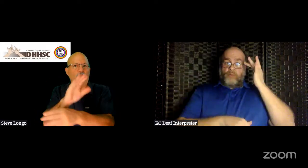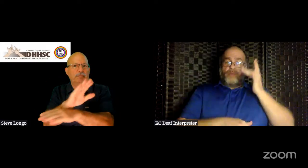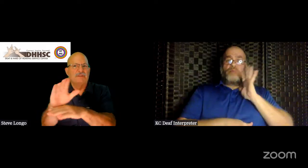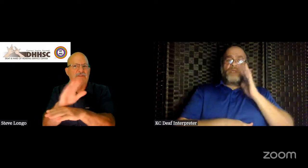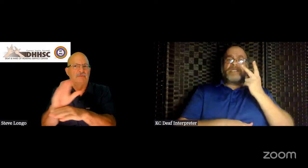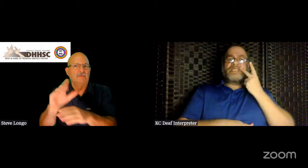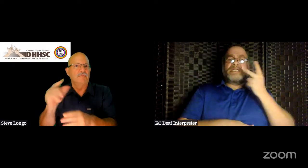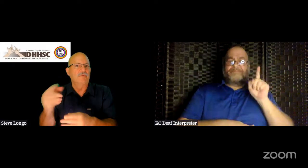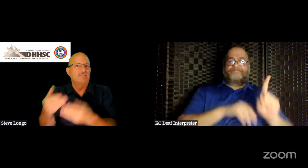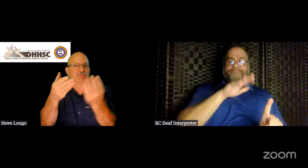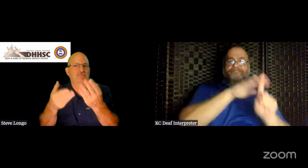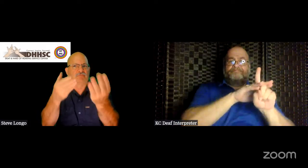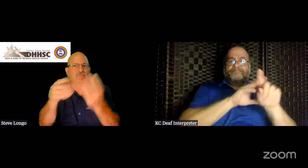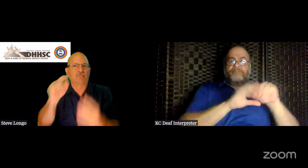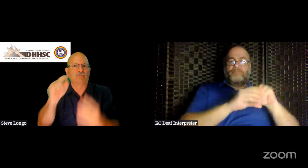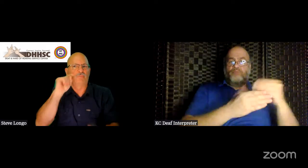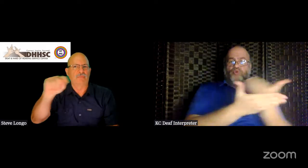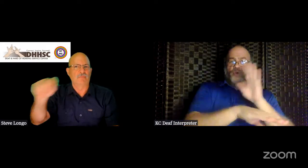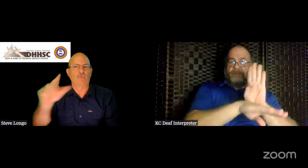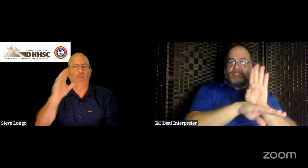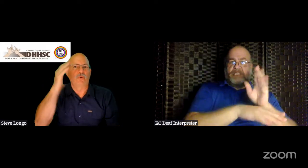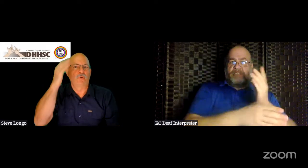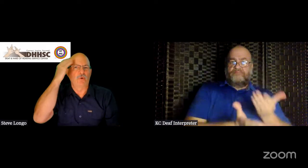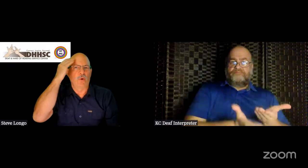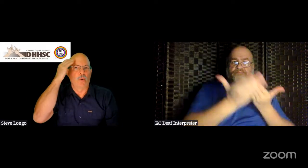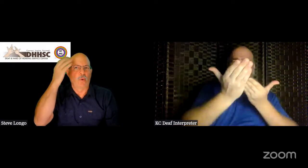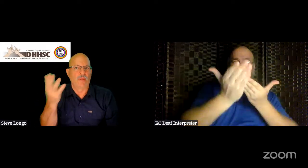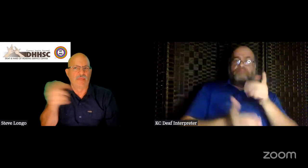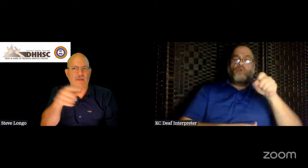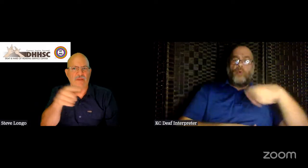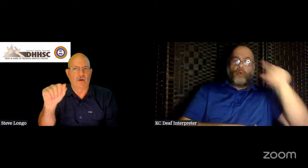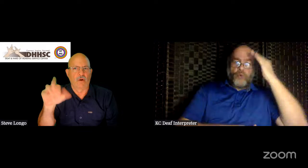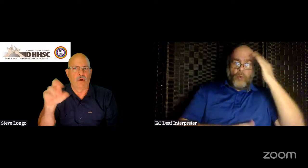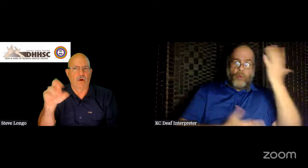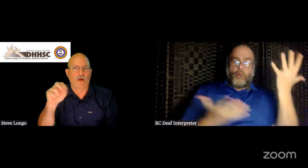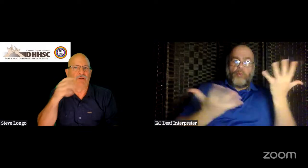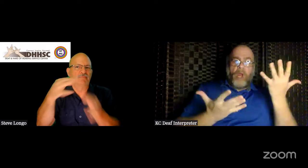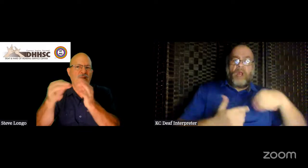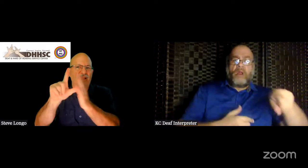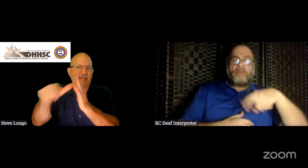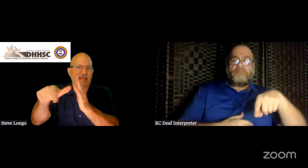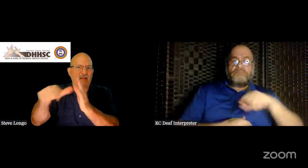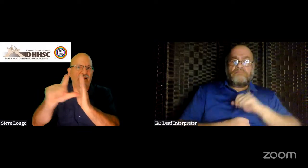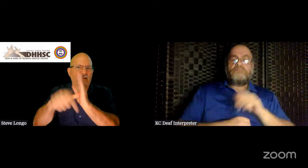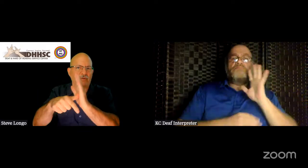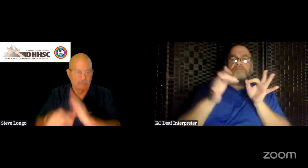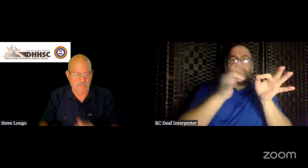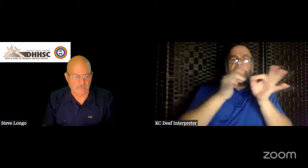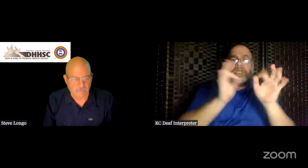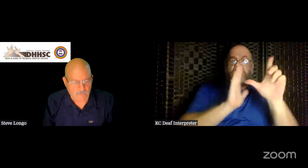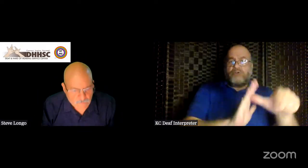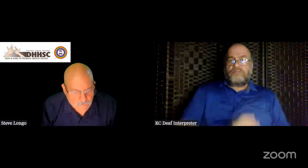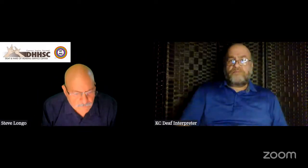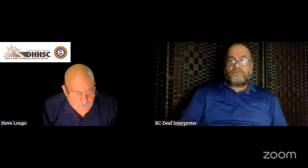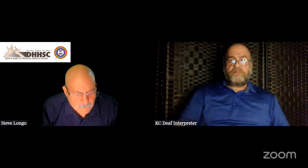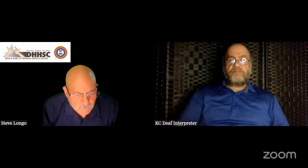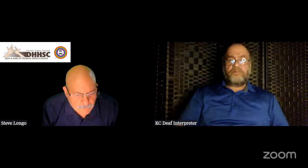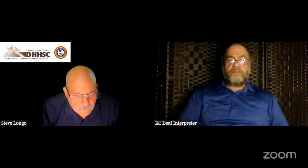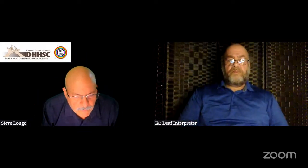get the business done that we need done. And those motions will be discussed in new